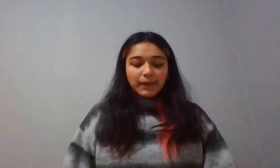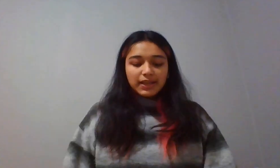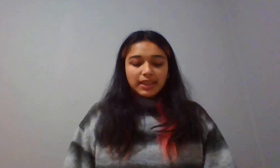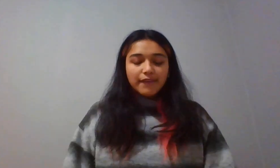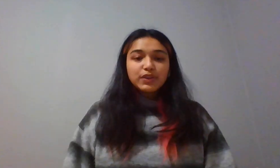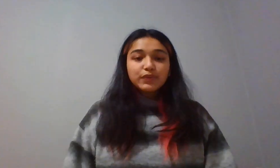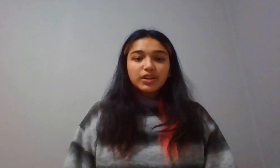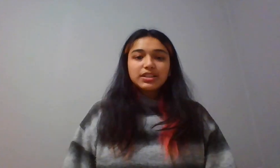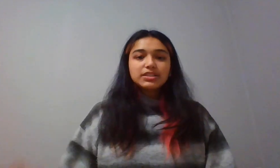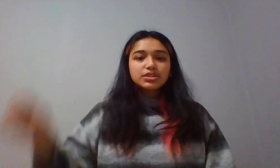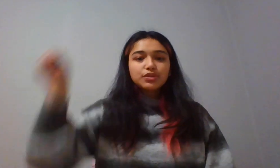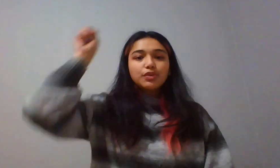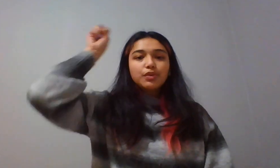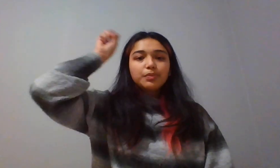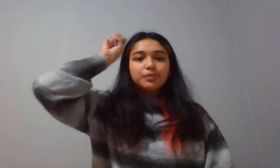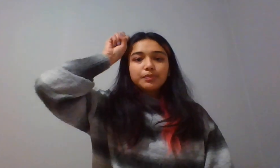My 11th word is Europe.